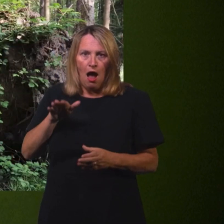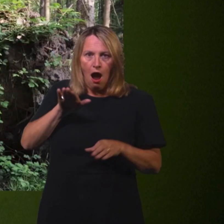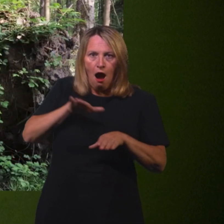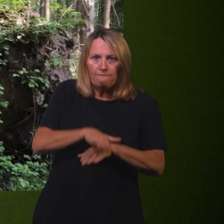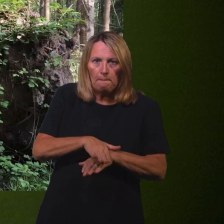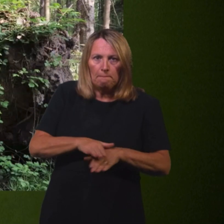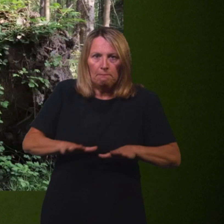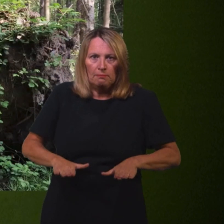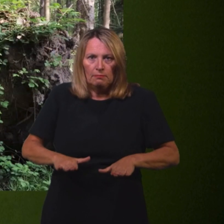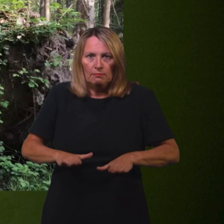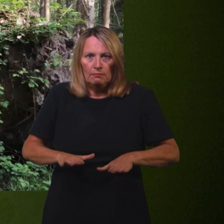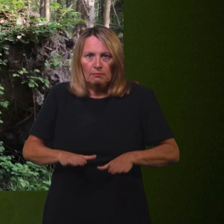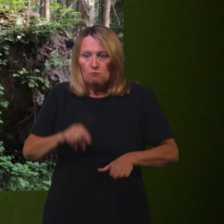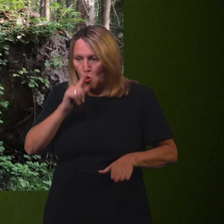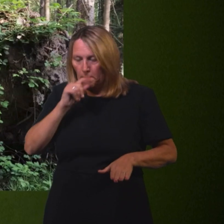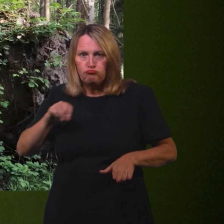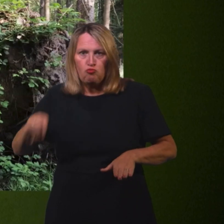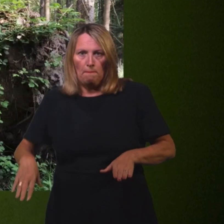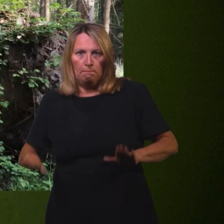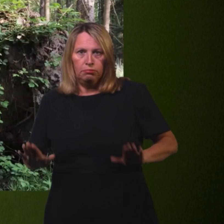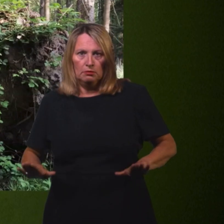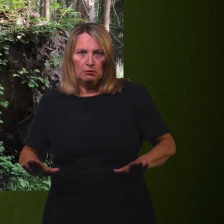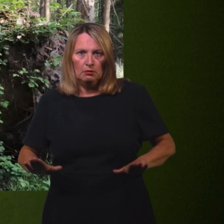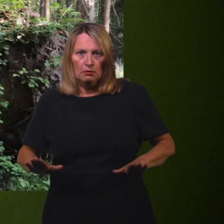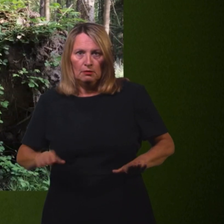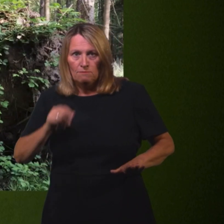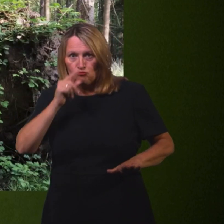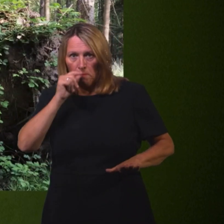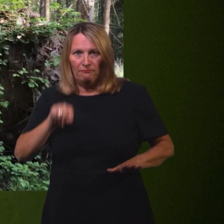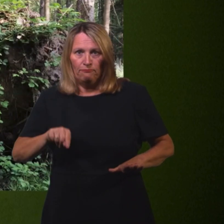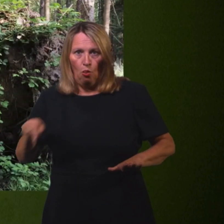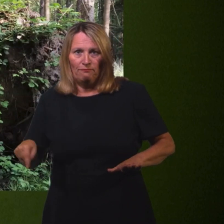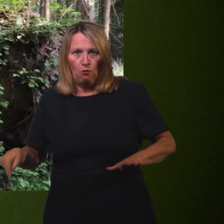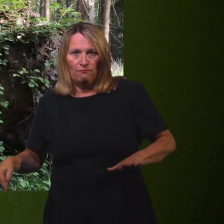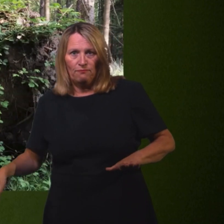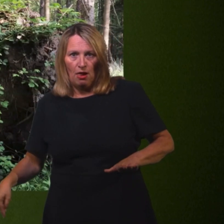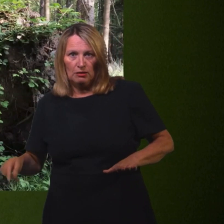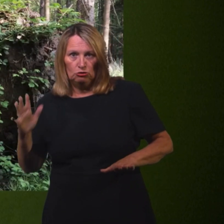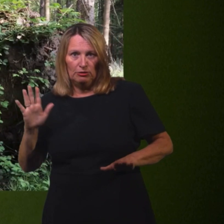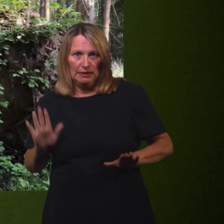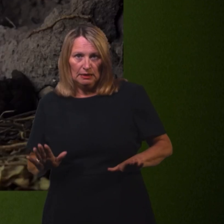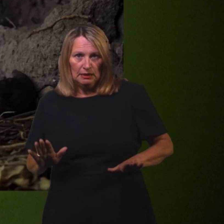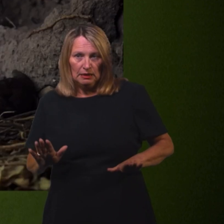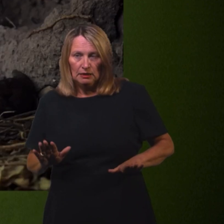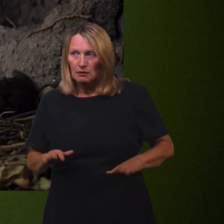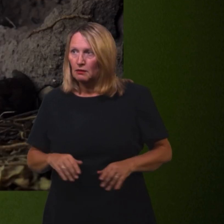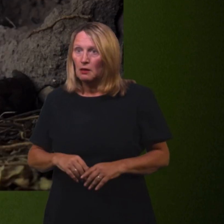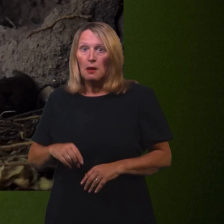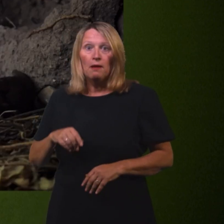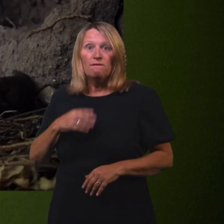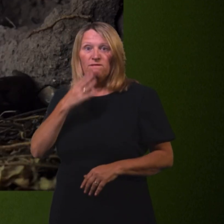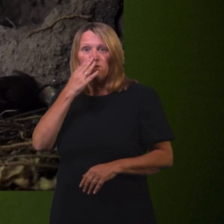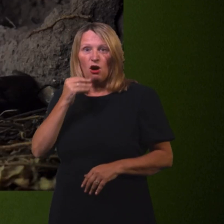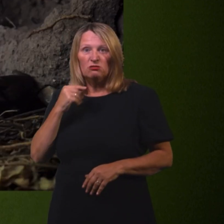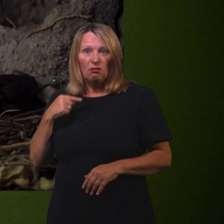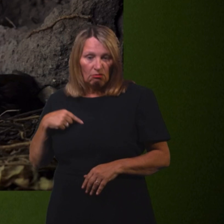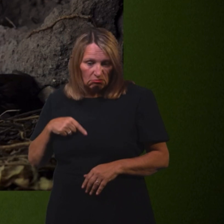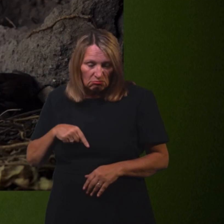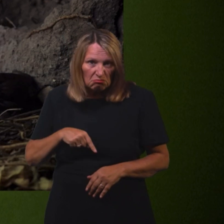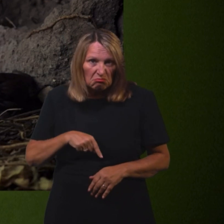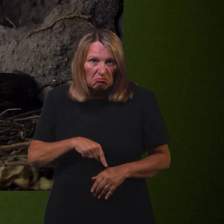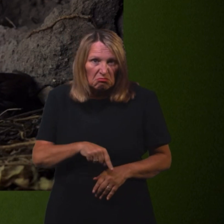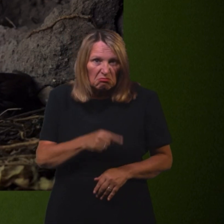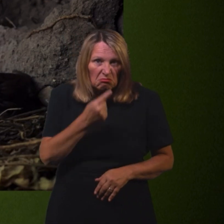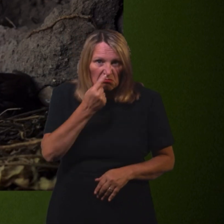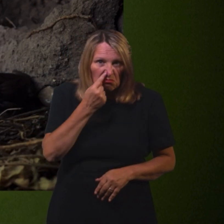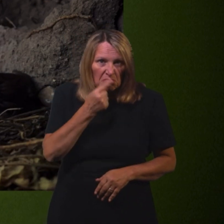drops the worms. One of the worms falls over the side of the nest, down to the base of that tree, and the fox picks